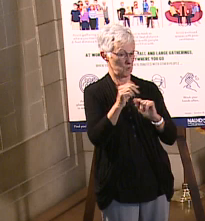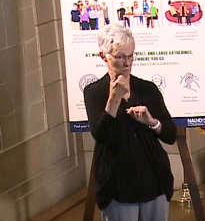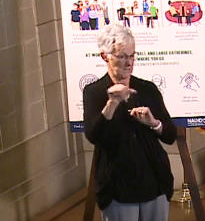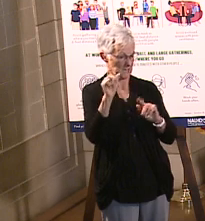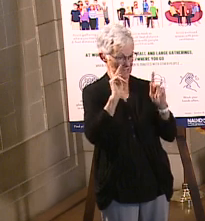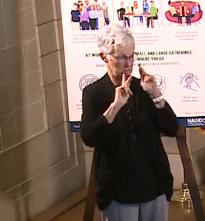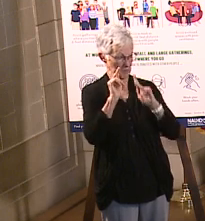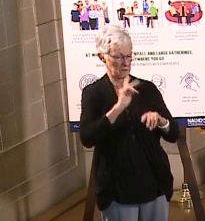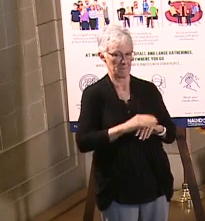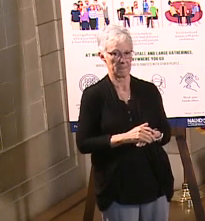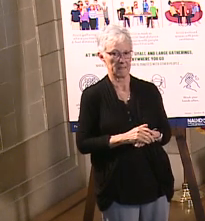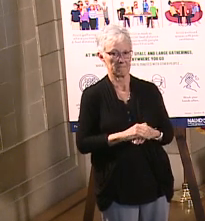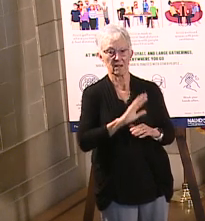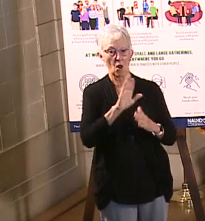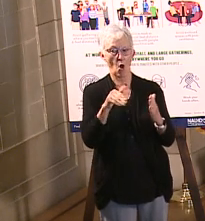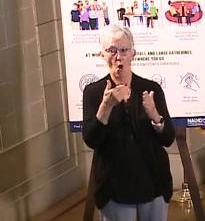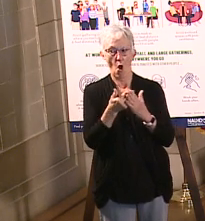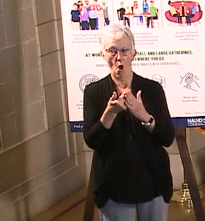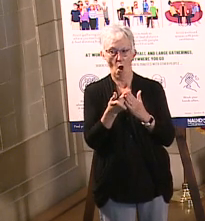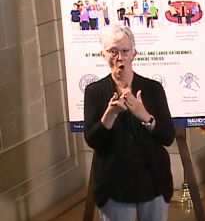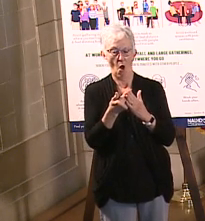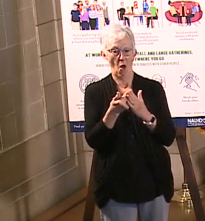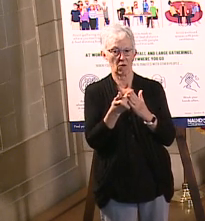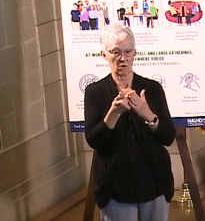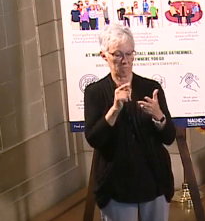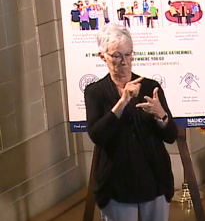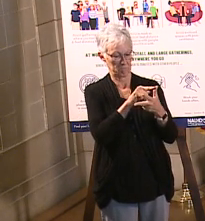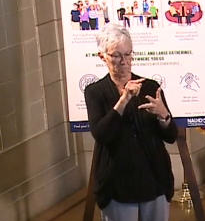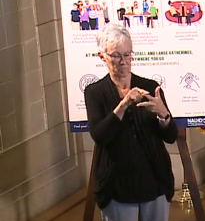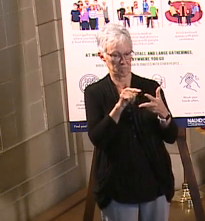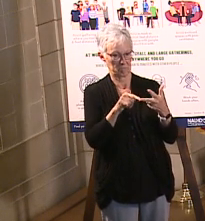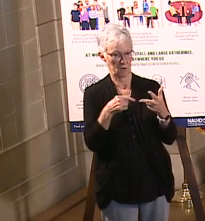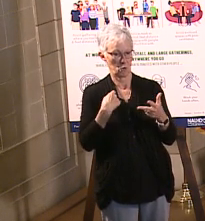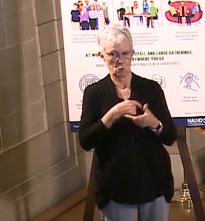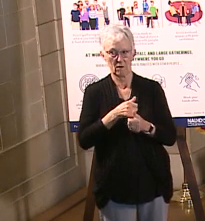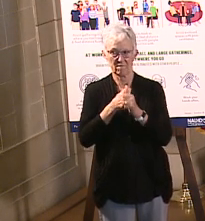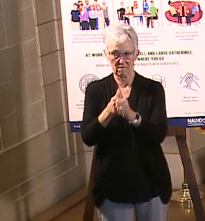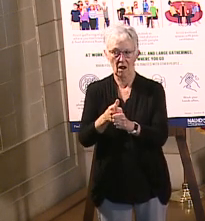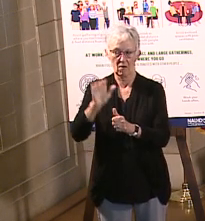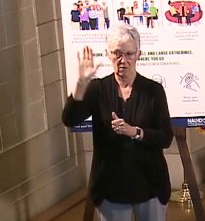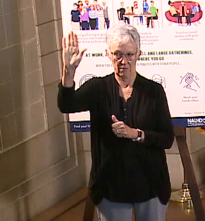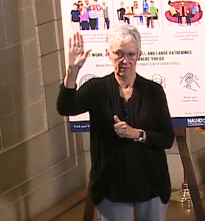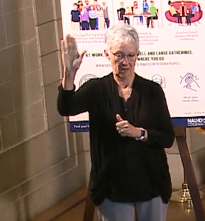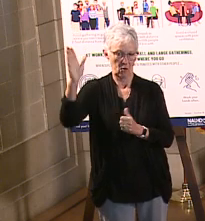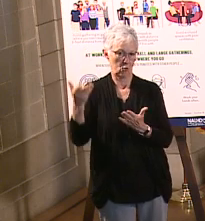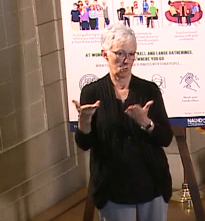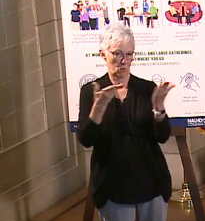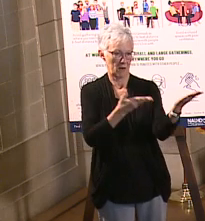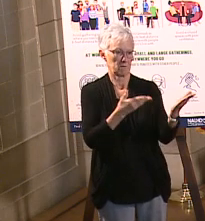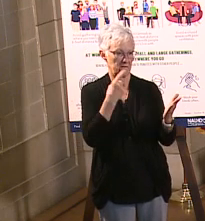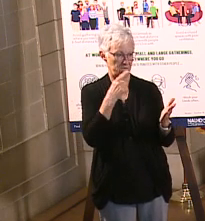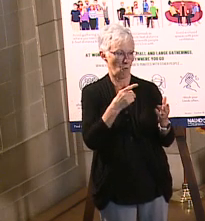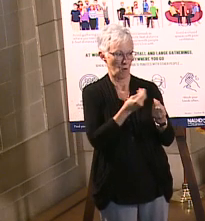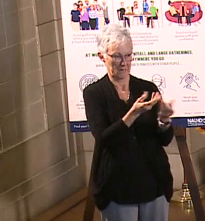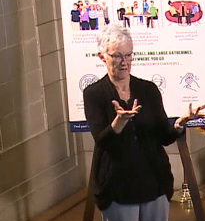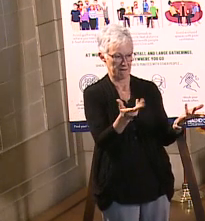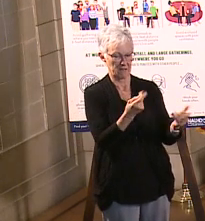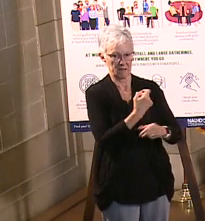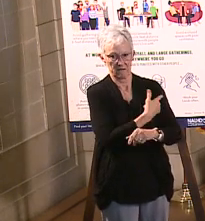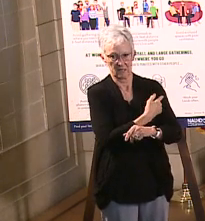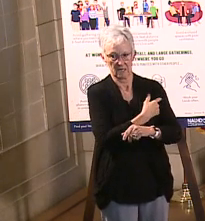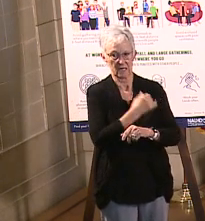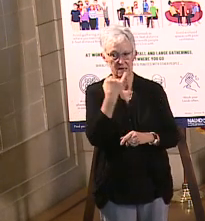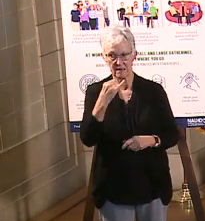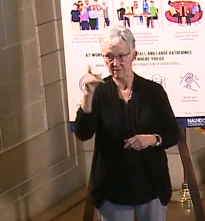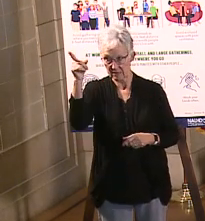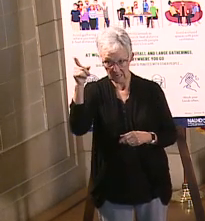For all phases, we would follow the ACIP recommendations to execute those vaccines. So if it gives us an age bracket,